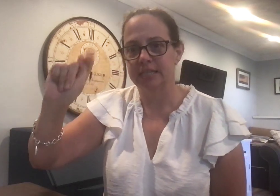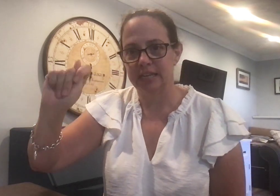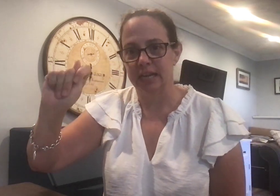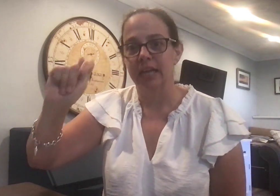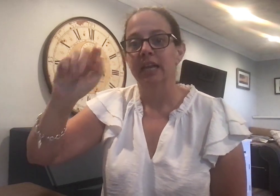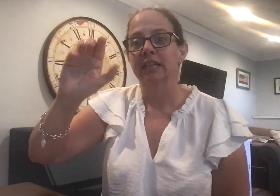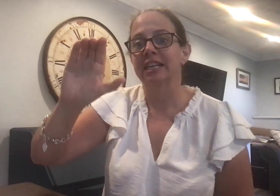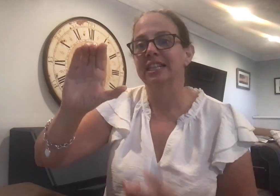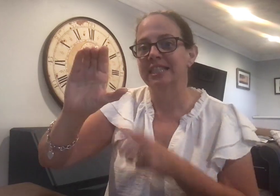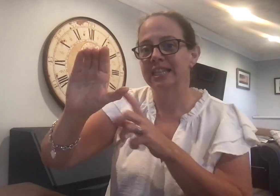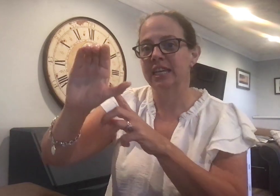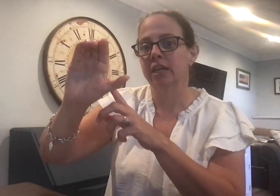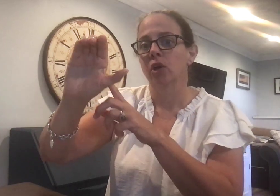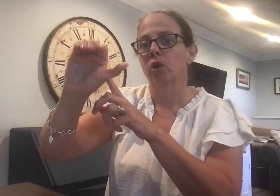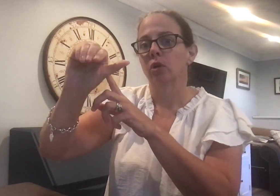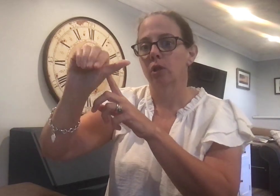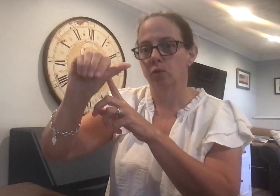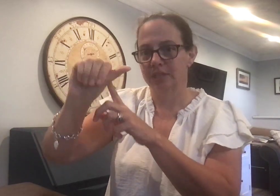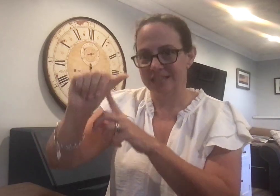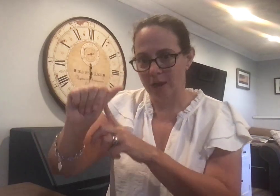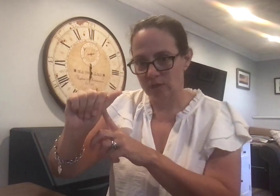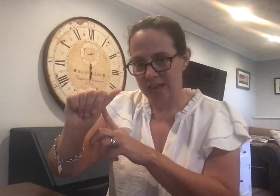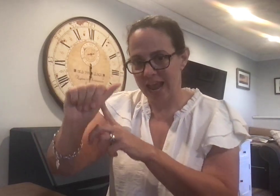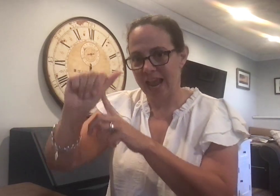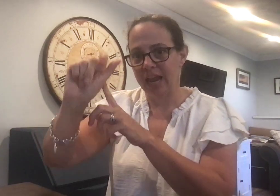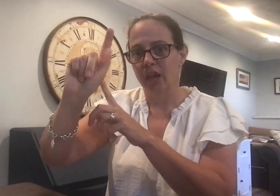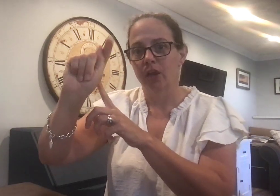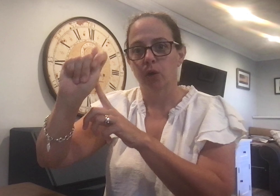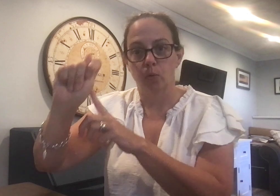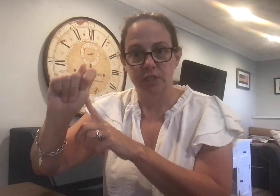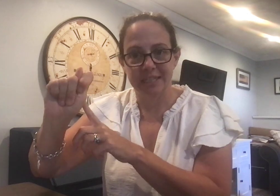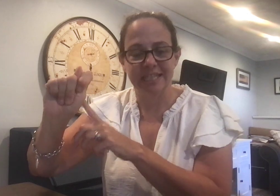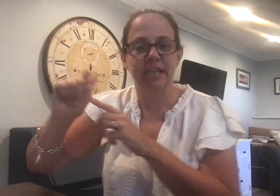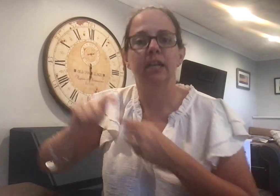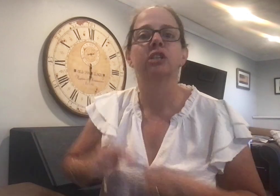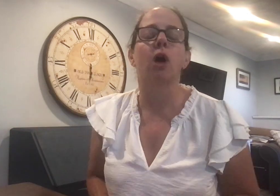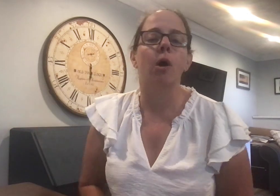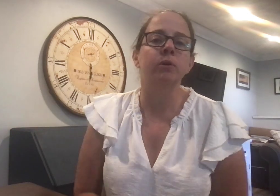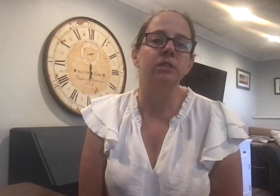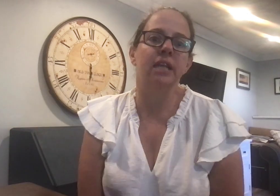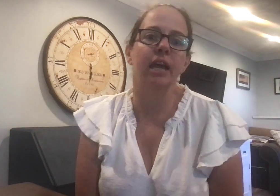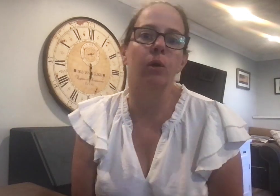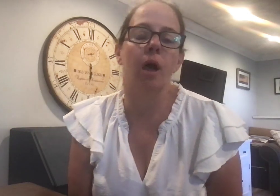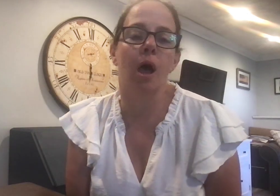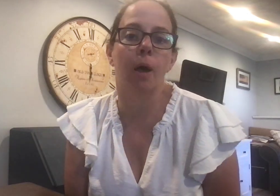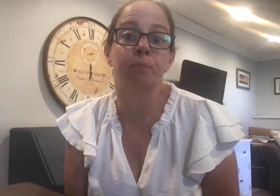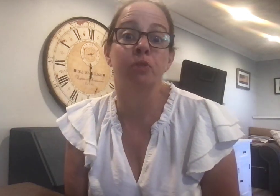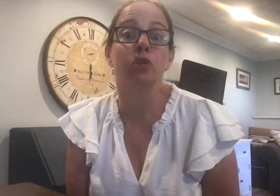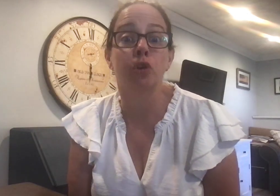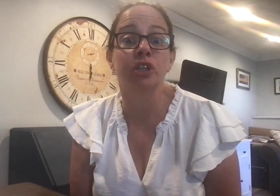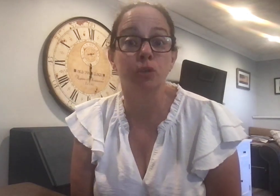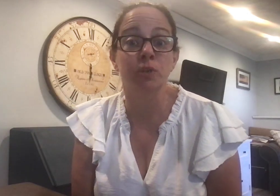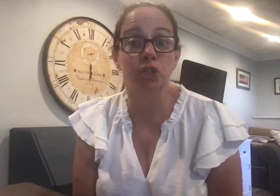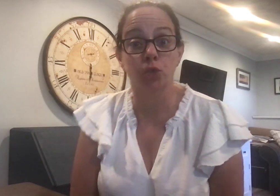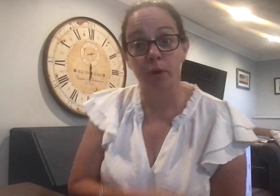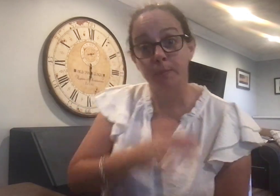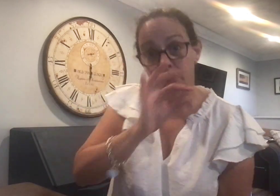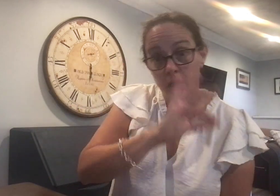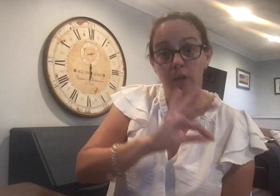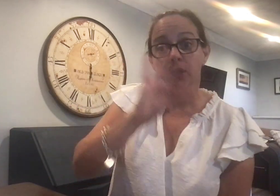C-A-T. Like the C closes down to A, goes to T. It's almost like learning to read script. You know,